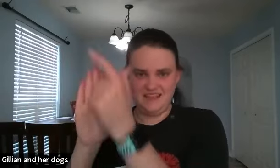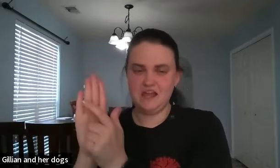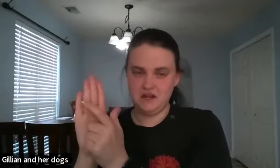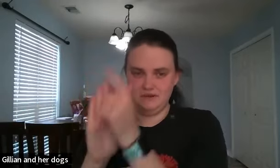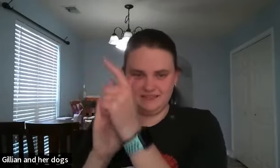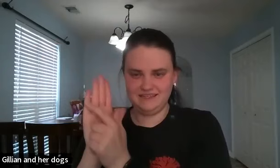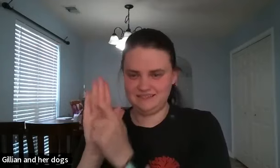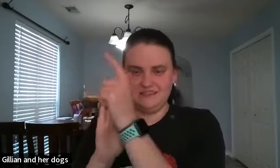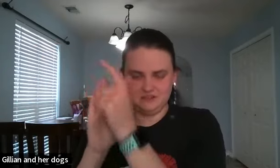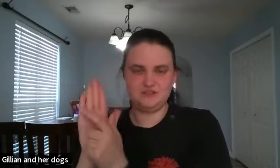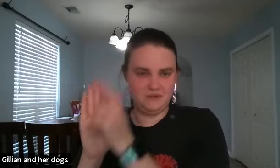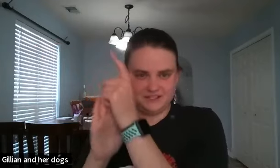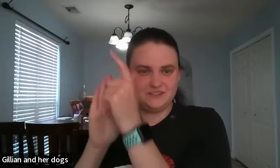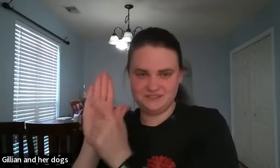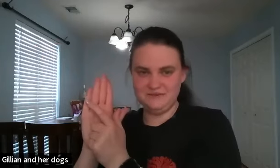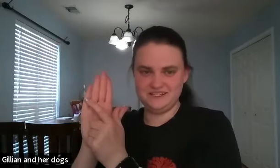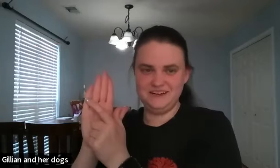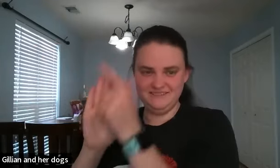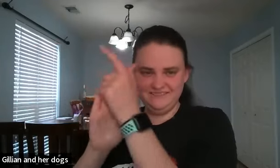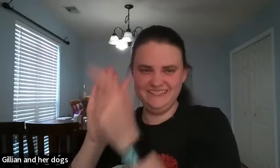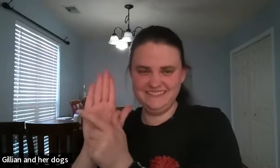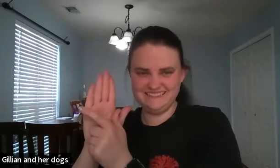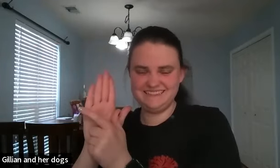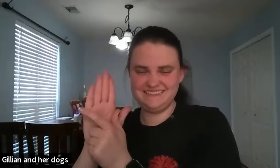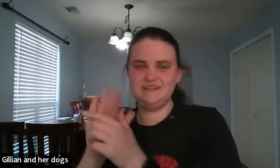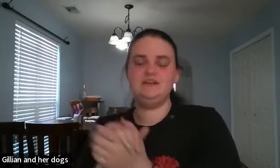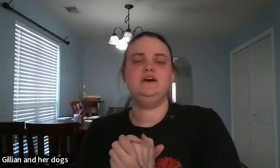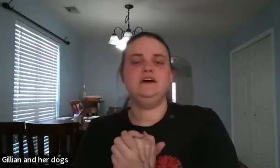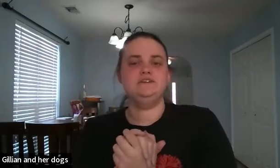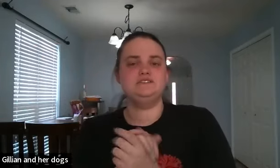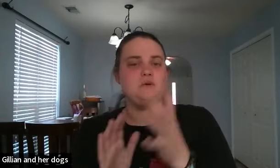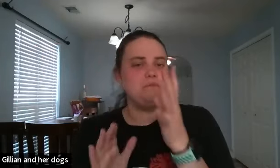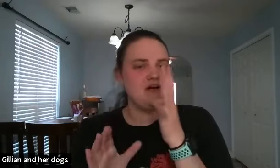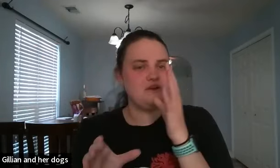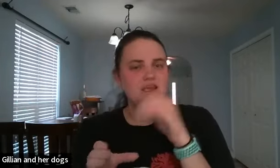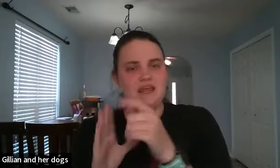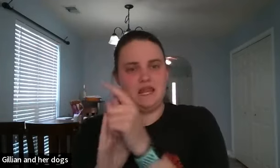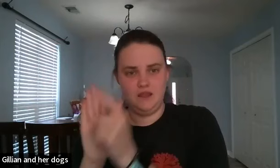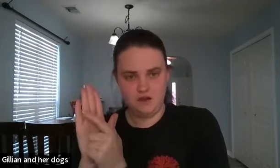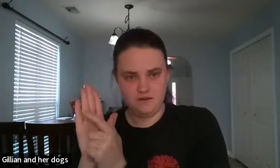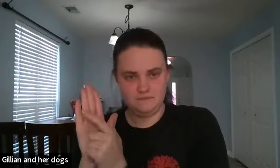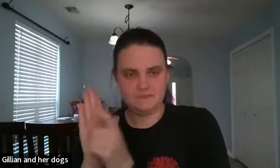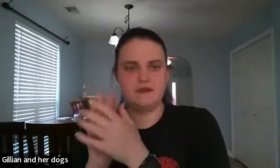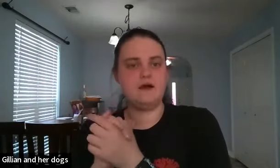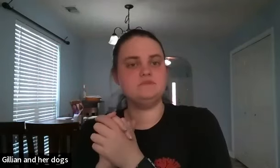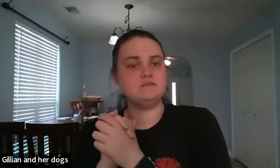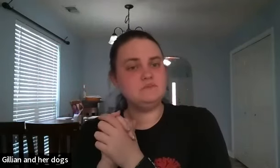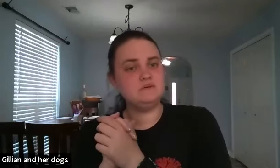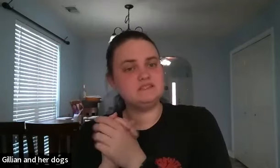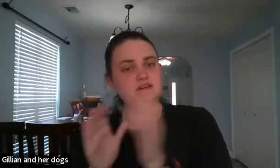I know it takes, there's so much, I know. So mother-in-law, some people, instead of